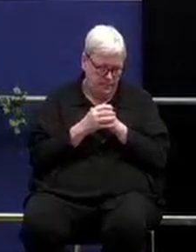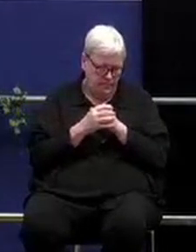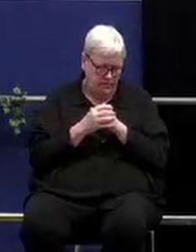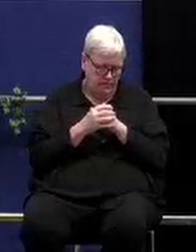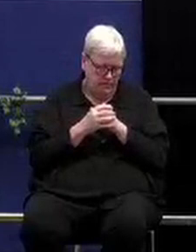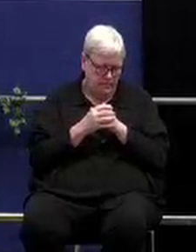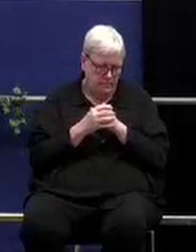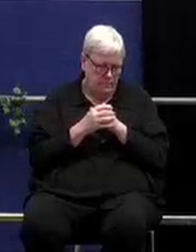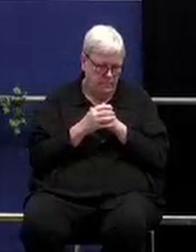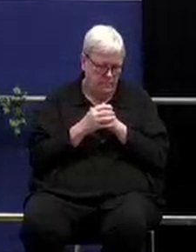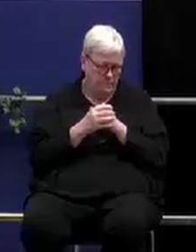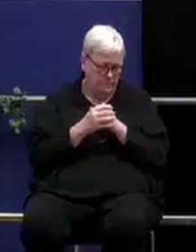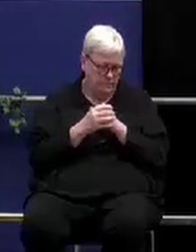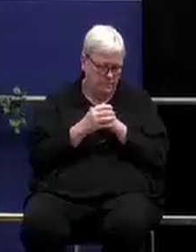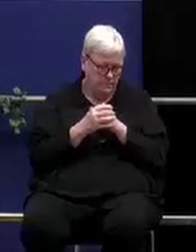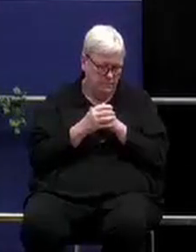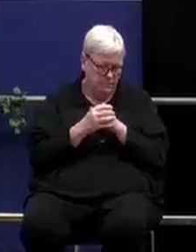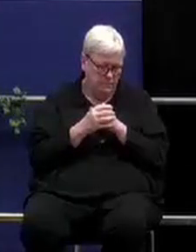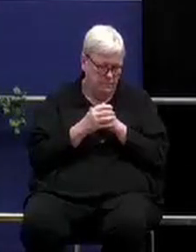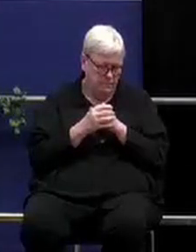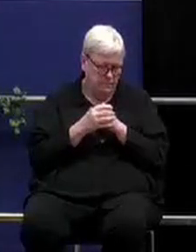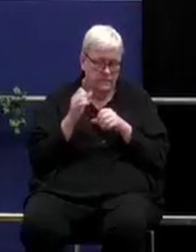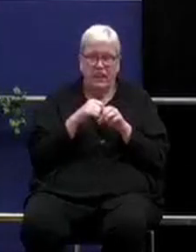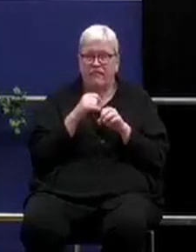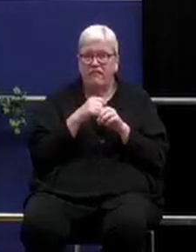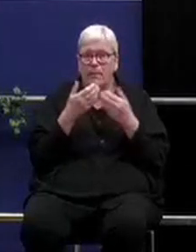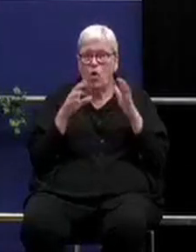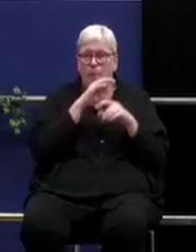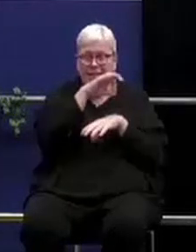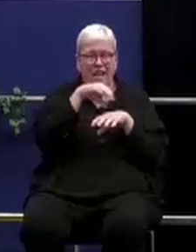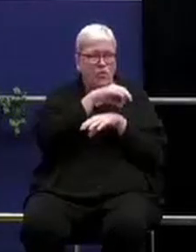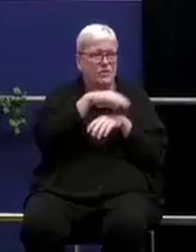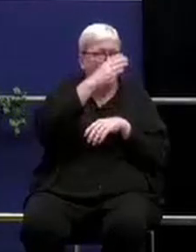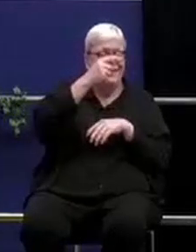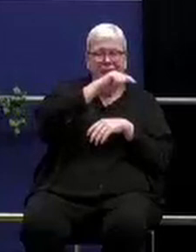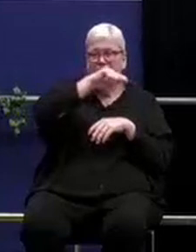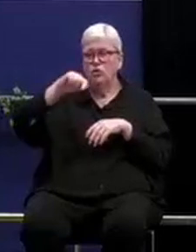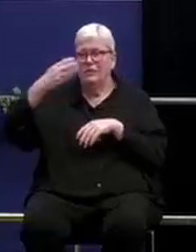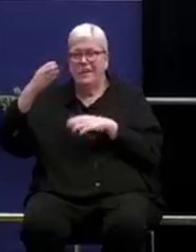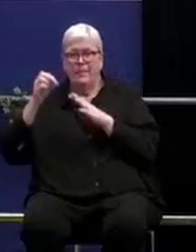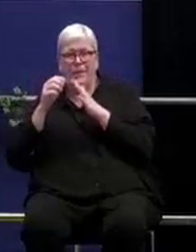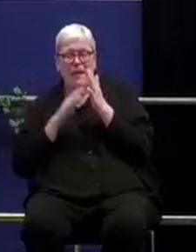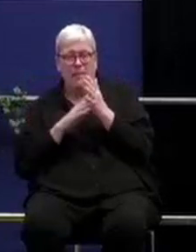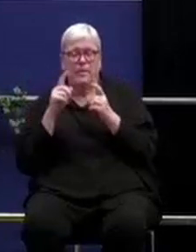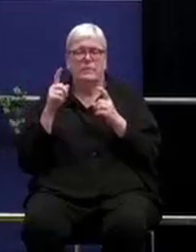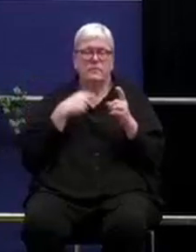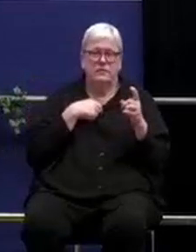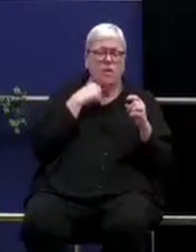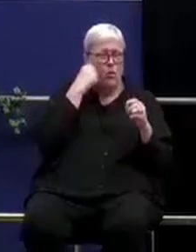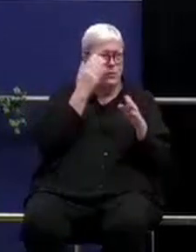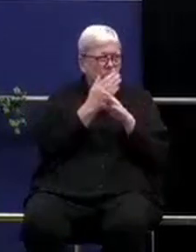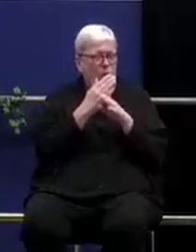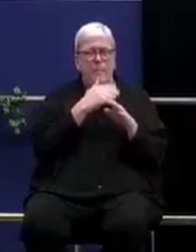If I can sit up with my mic. The pharmacy's opening hours were 9 a.m. till 9 p.m., but I always worked the